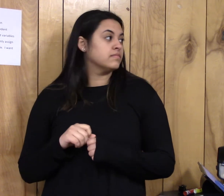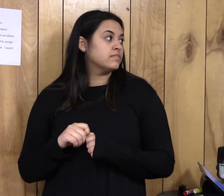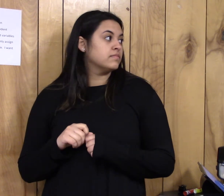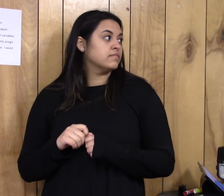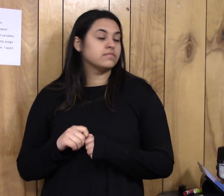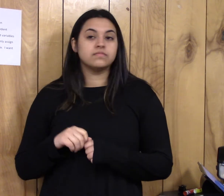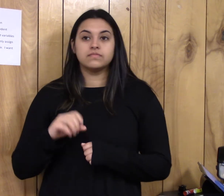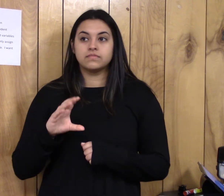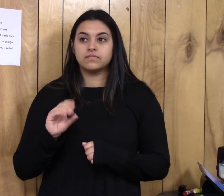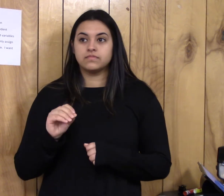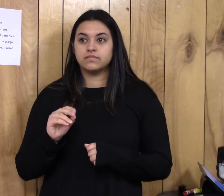Courtney,